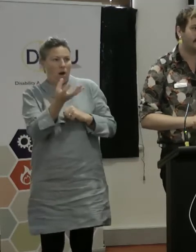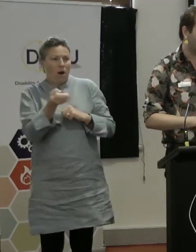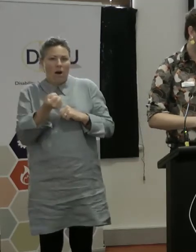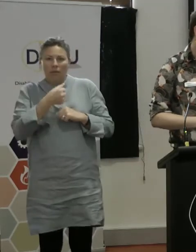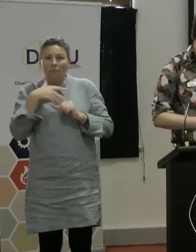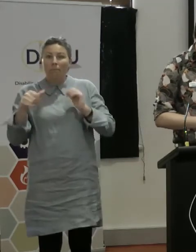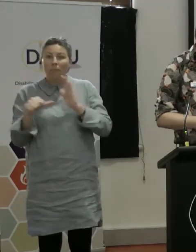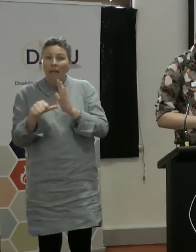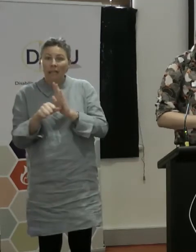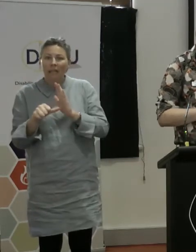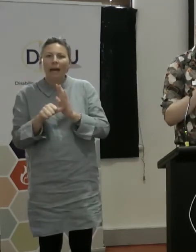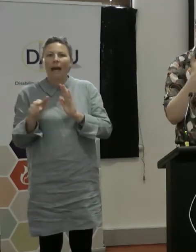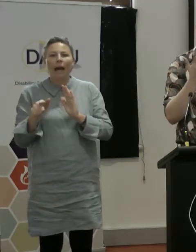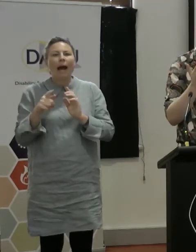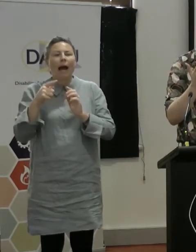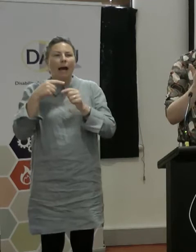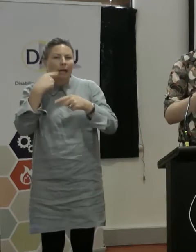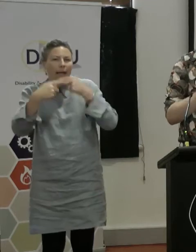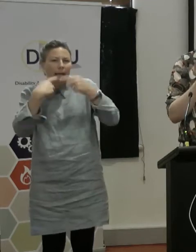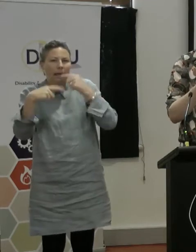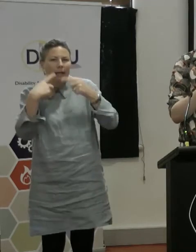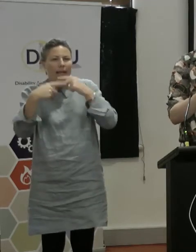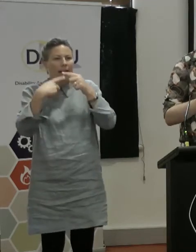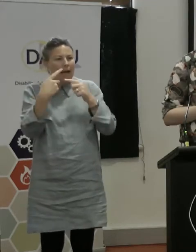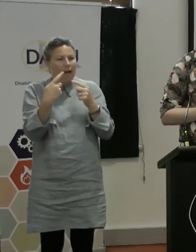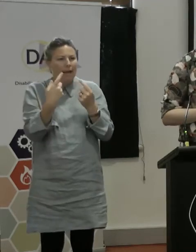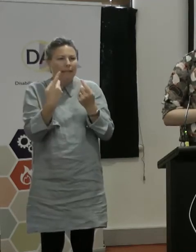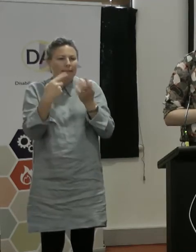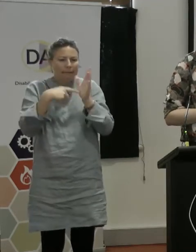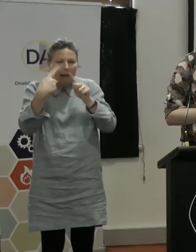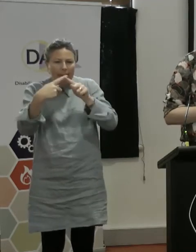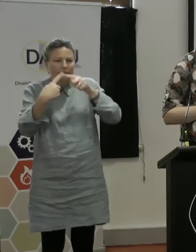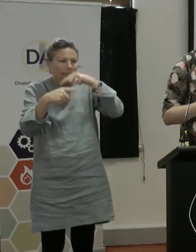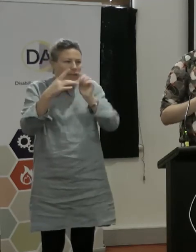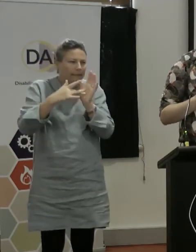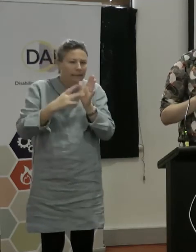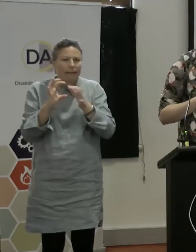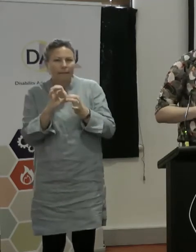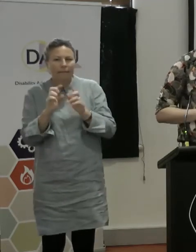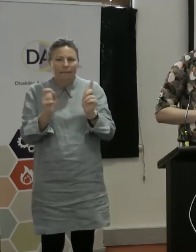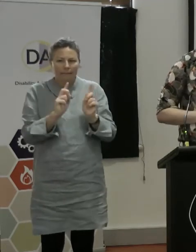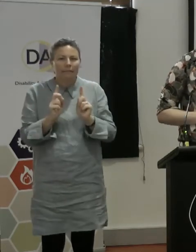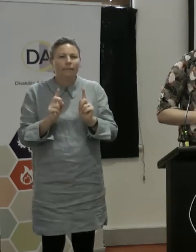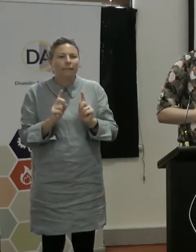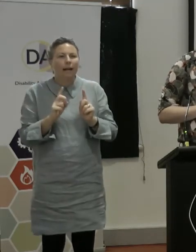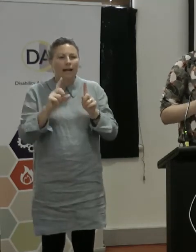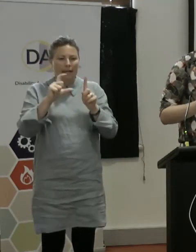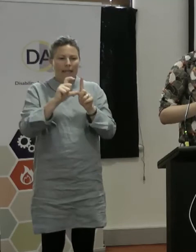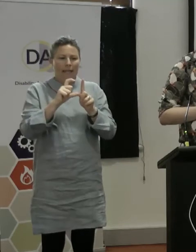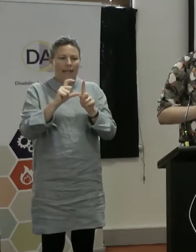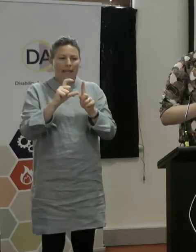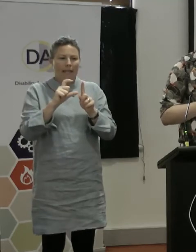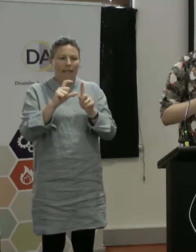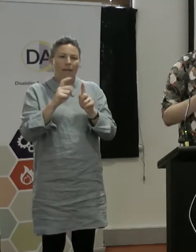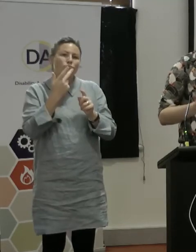payment, it helps you to sort of understand what the implications of that are. Debts and things aren't to be taken